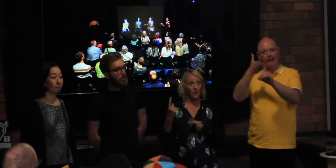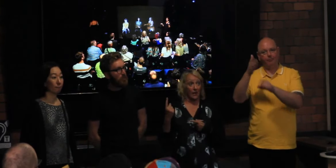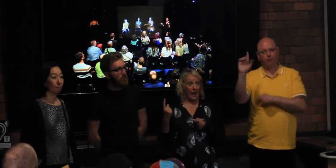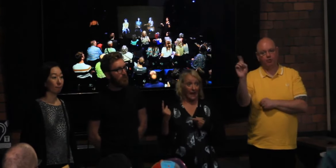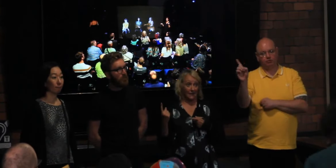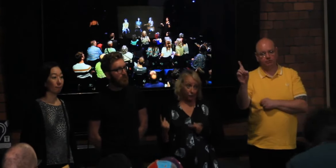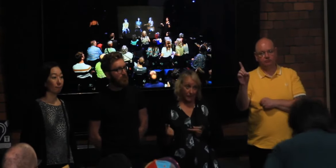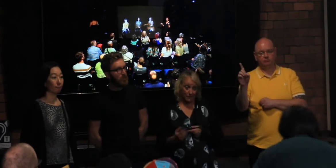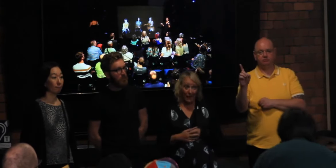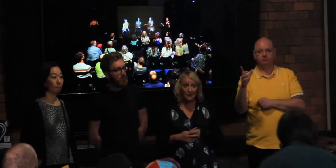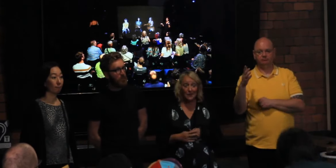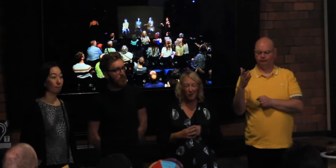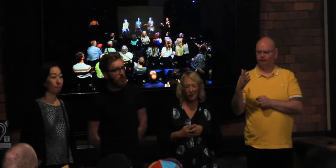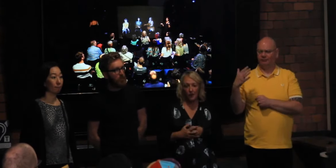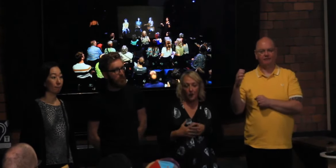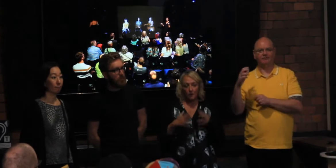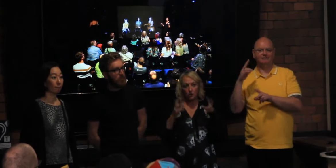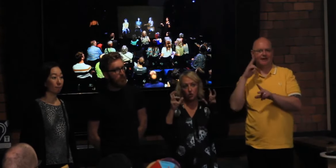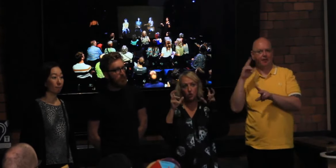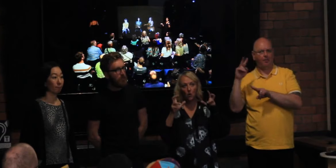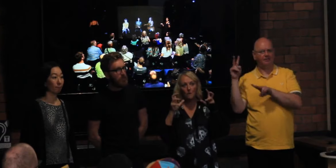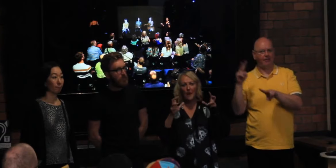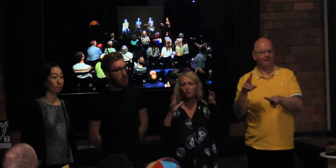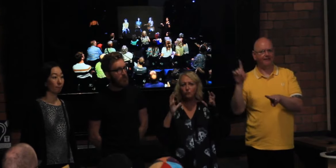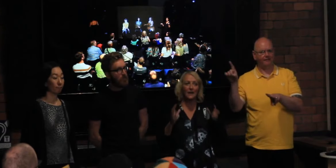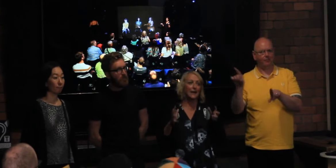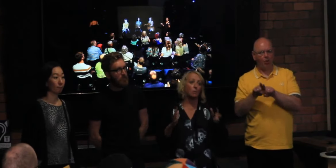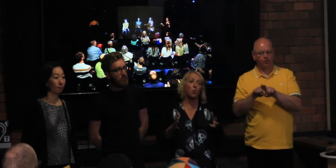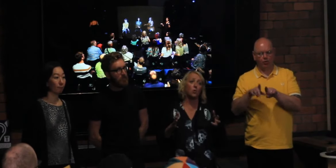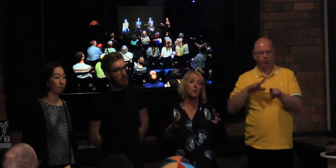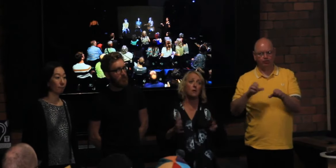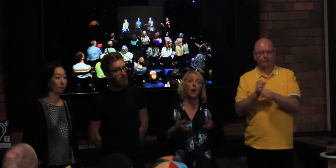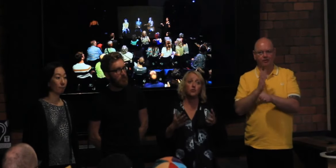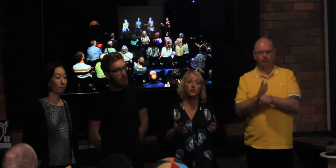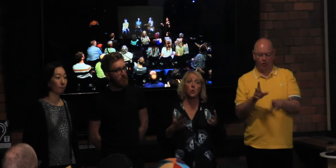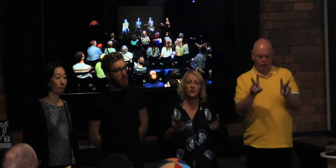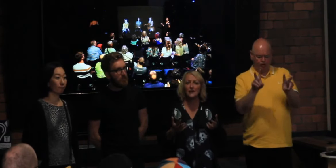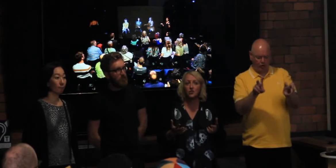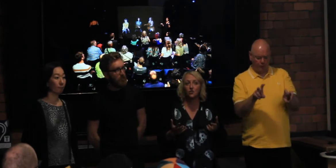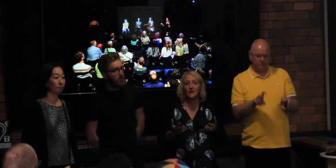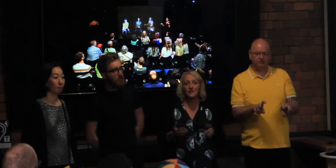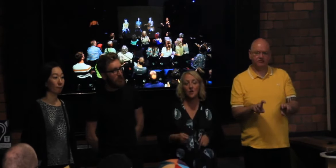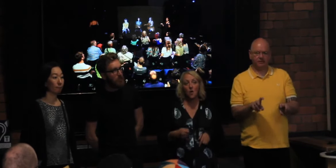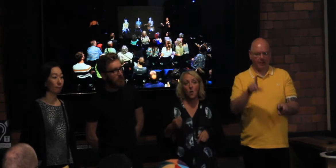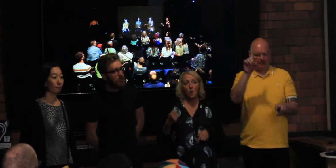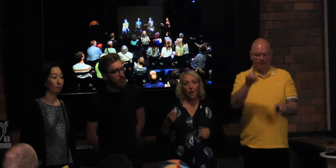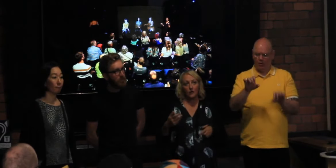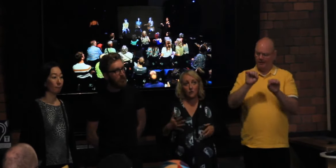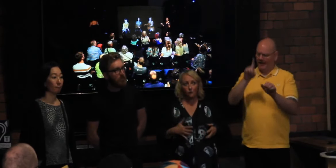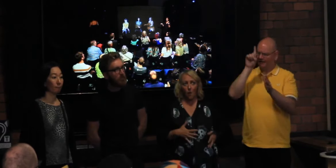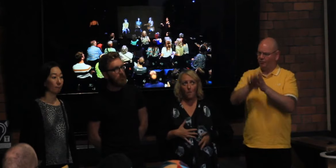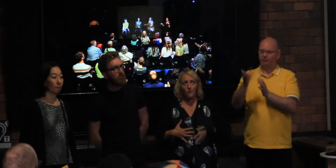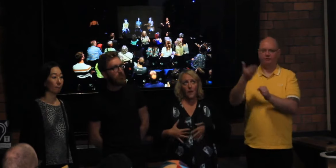from a deaf perspective, but to document really important untold histories,